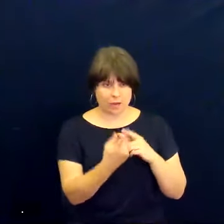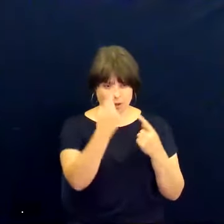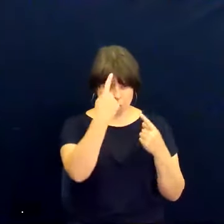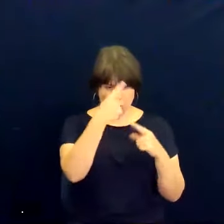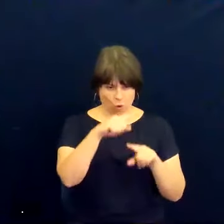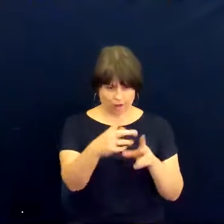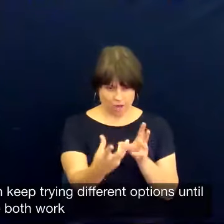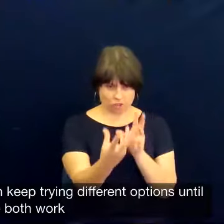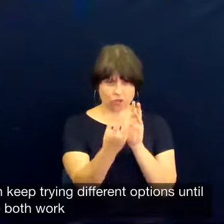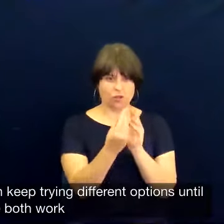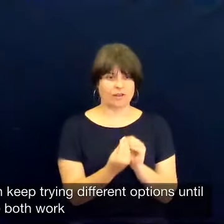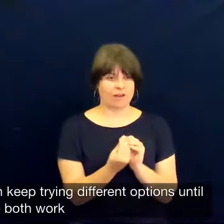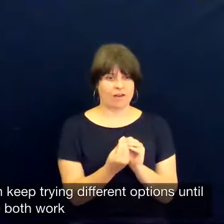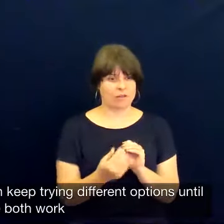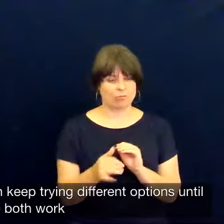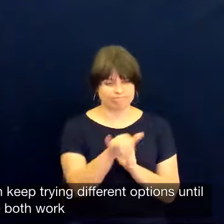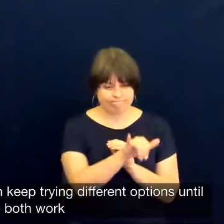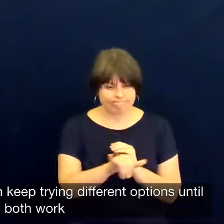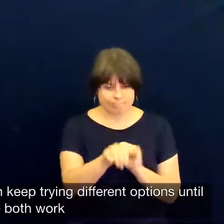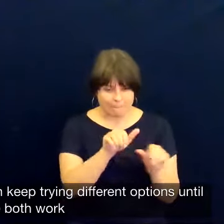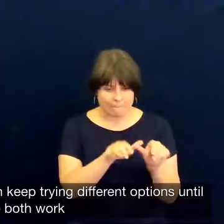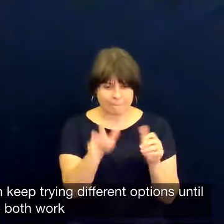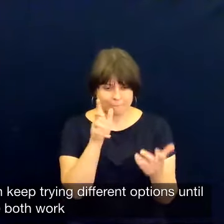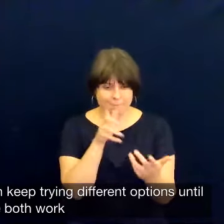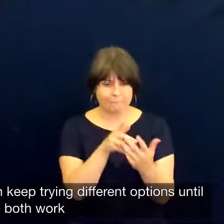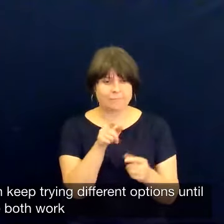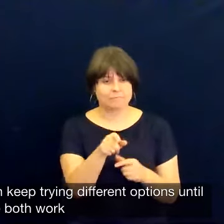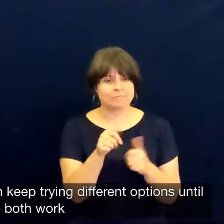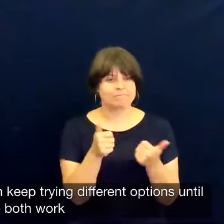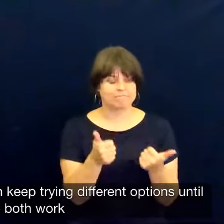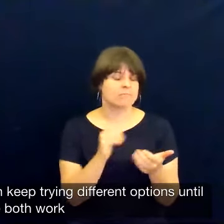fine to work with you on that, Heather.